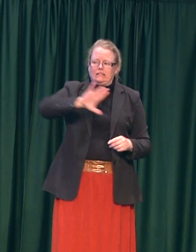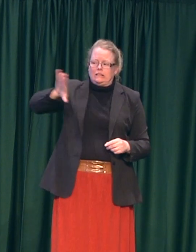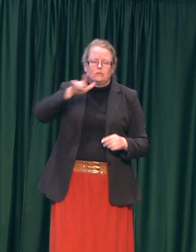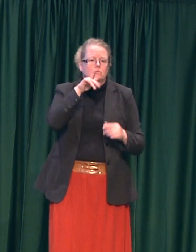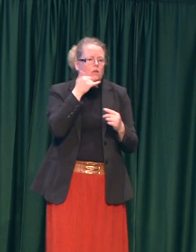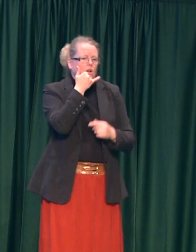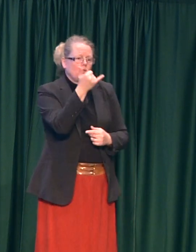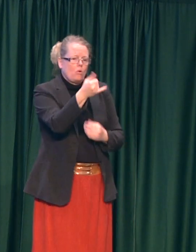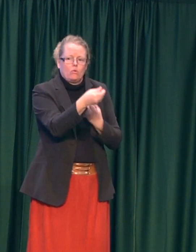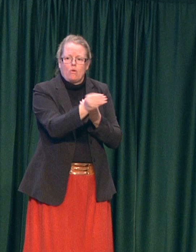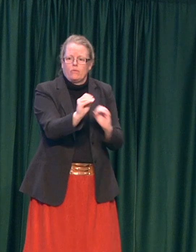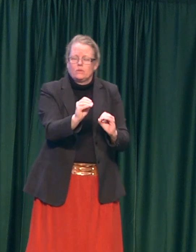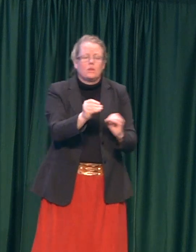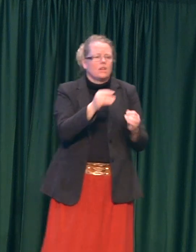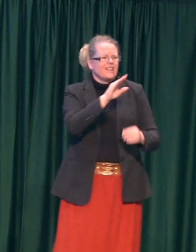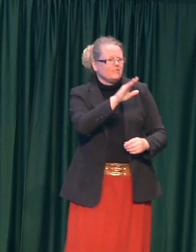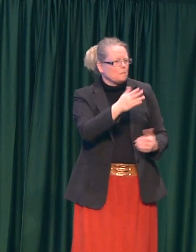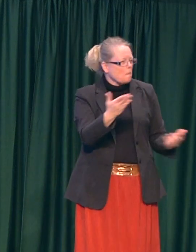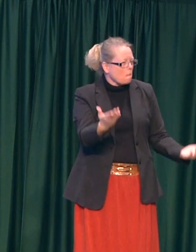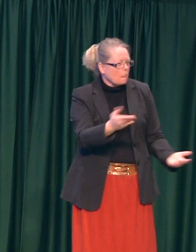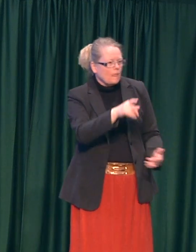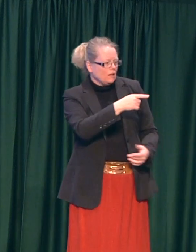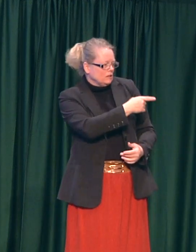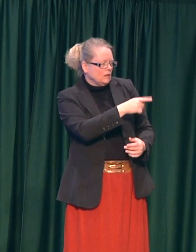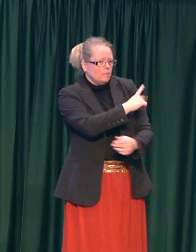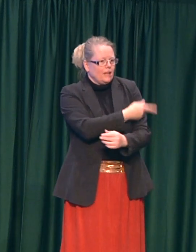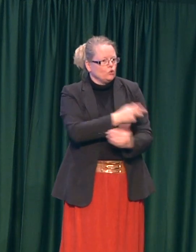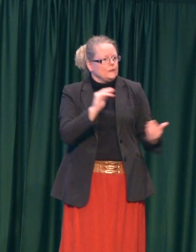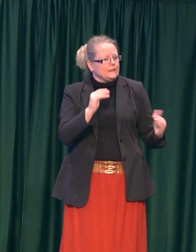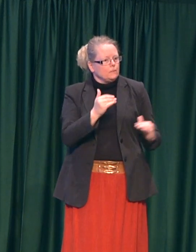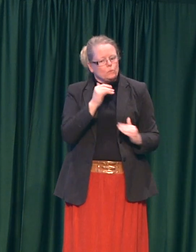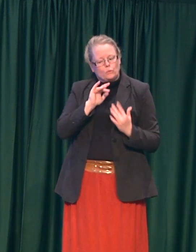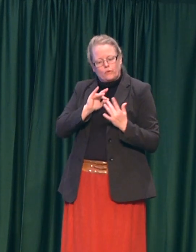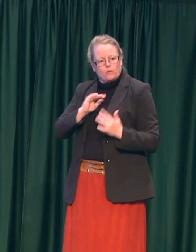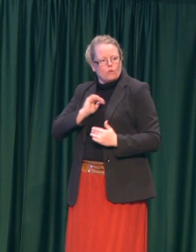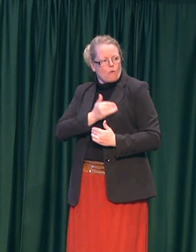so that they can come in and meet with the doctor. They can,